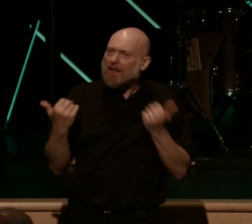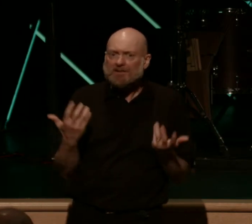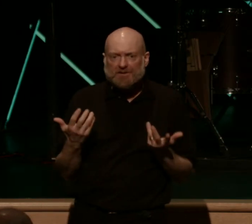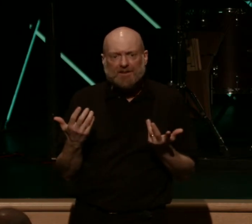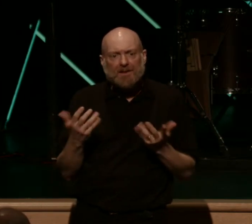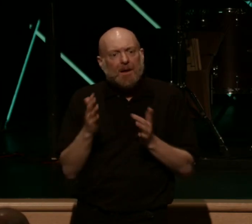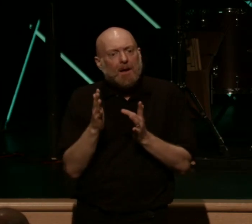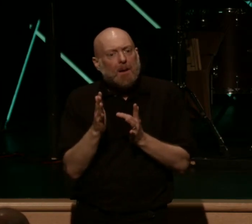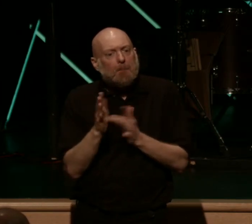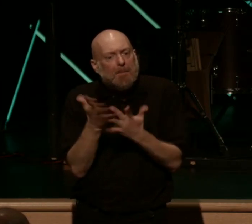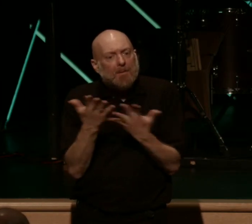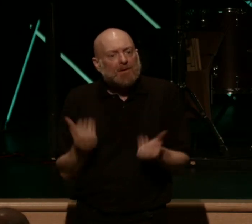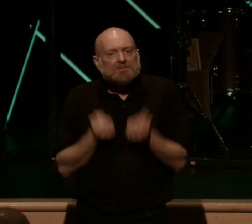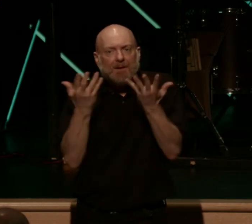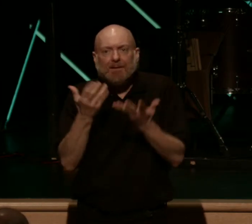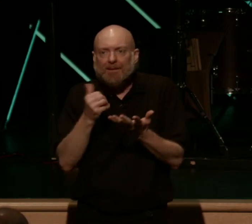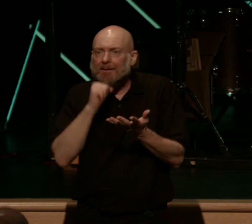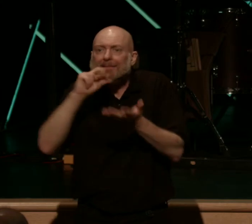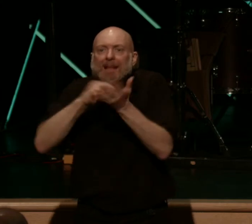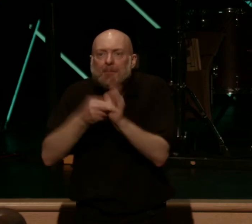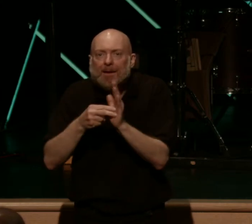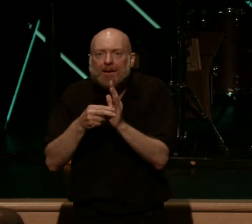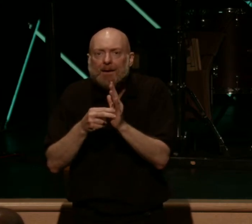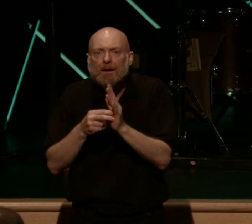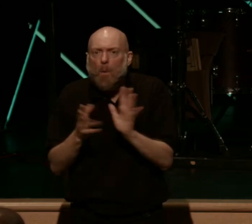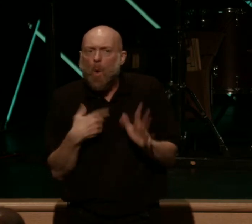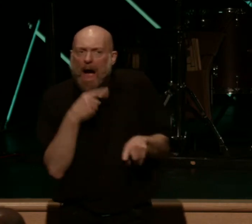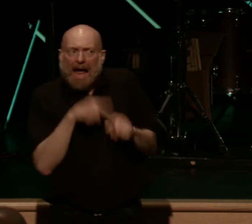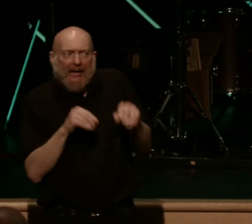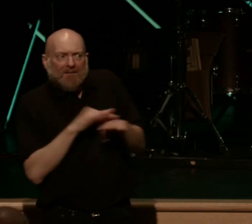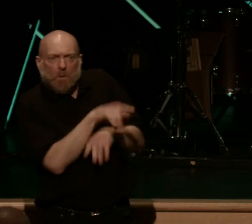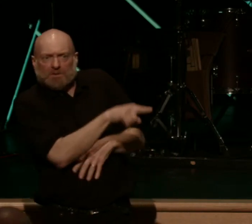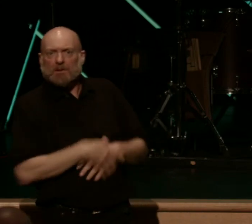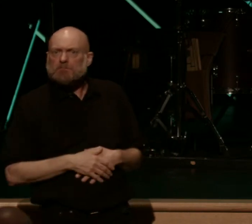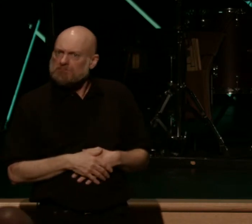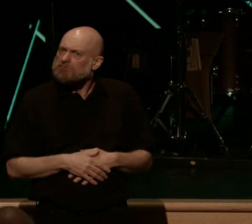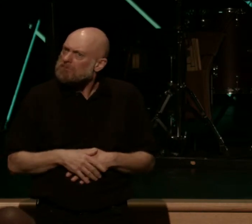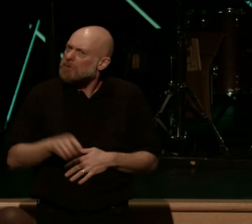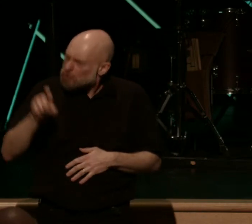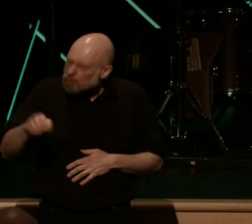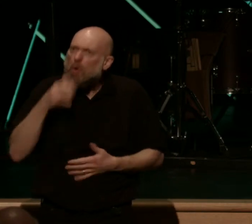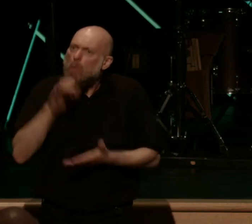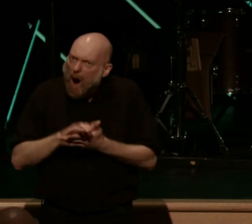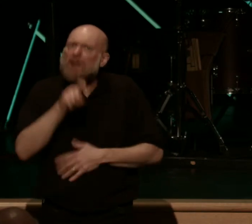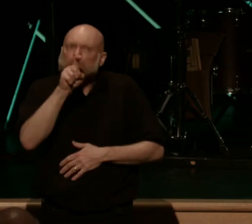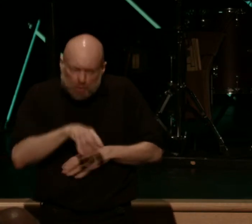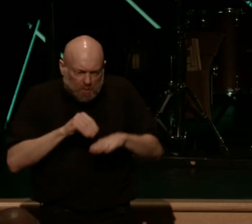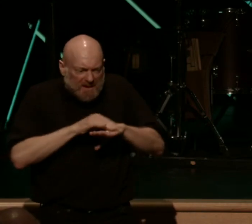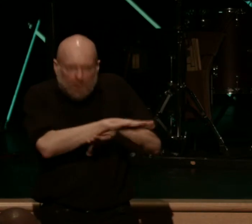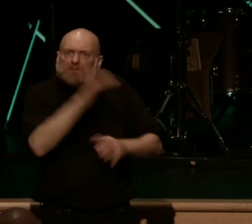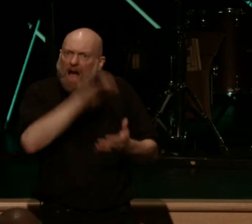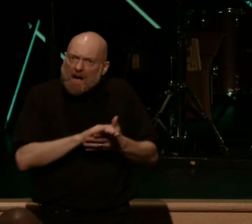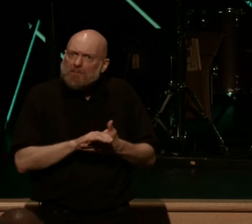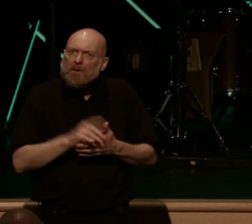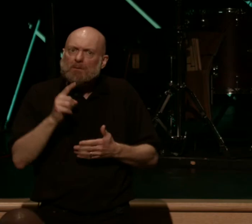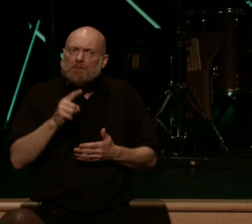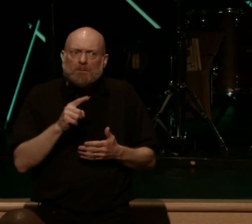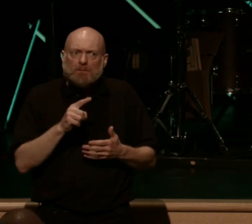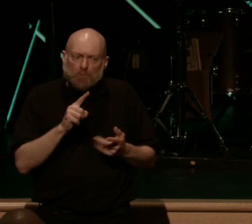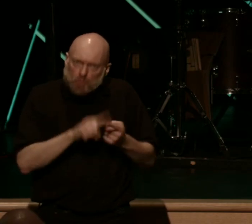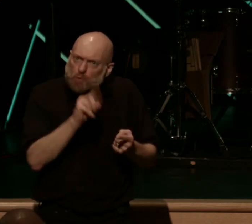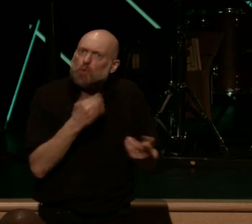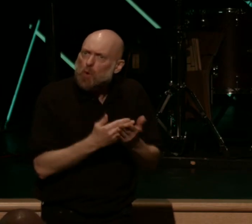biblical submission is not never seeking to influence the husband. Wives ought to be seeking to influence their husband for the good all the